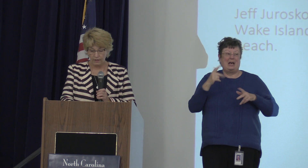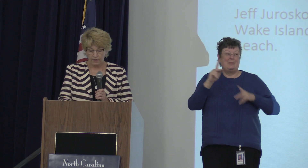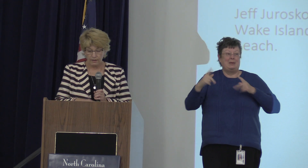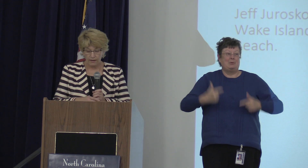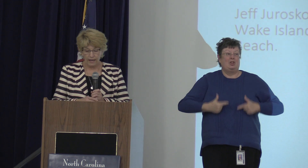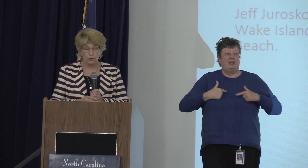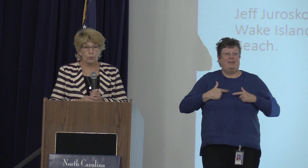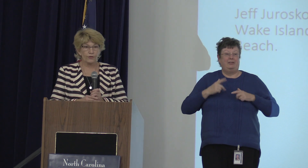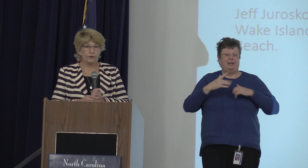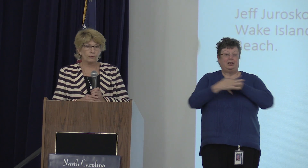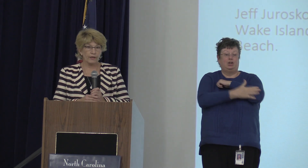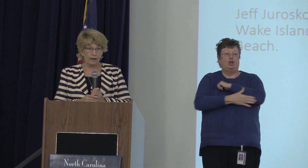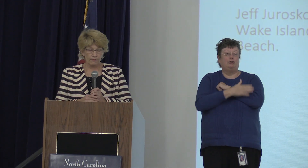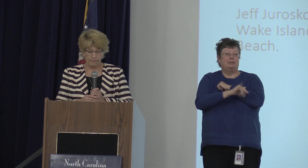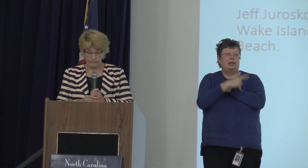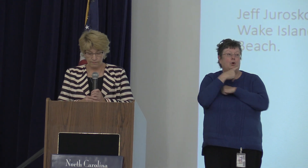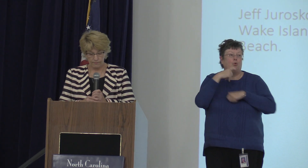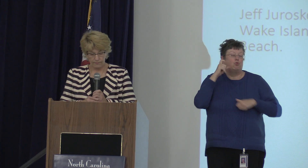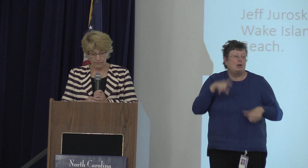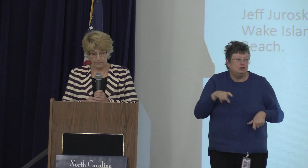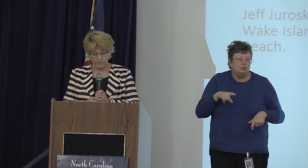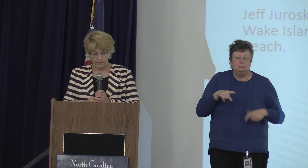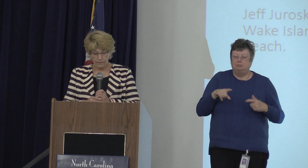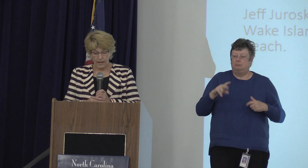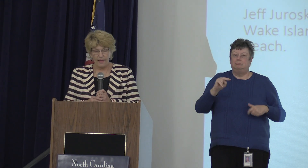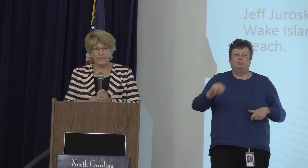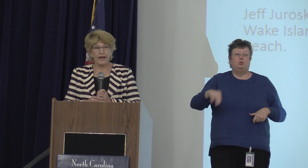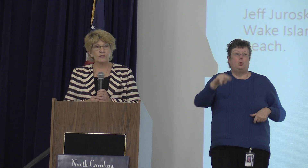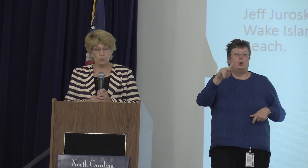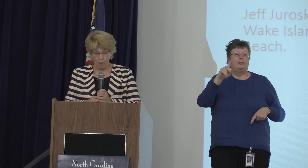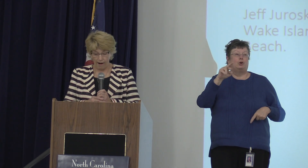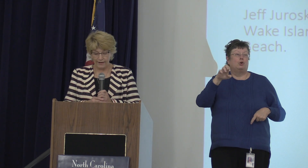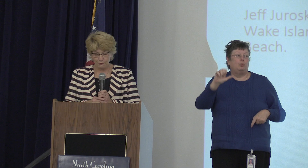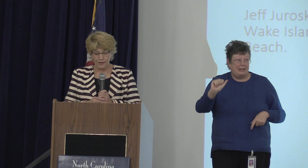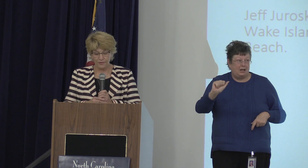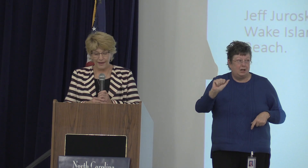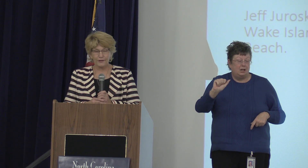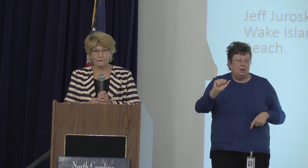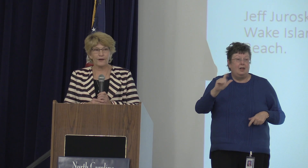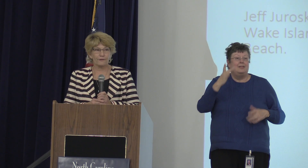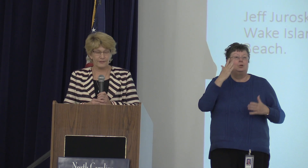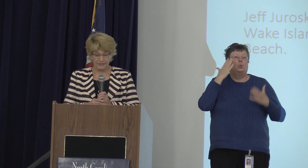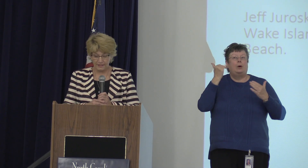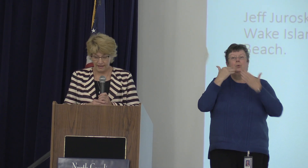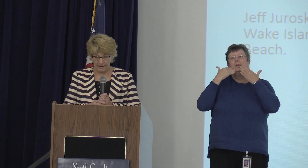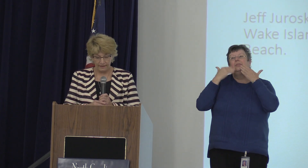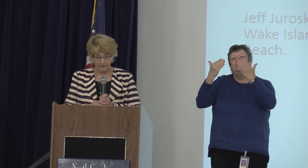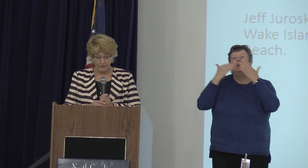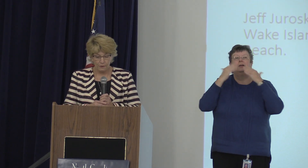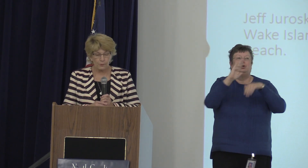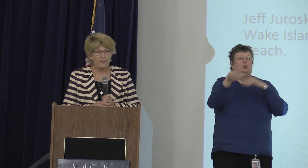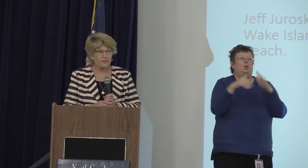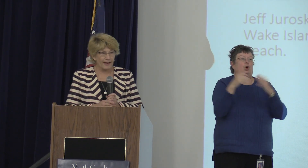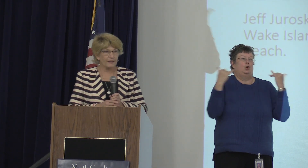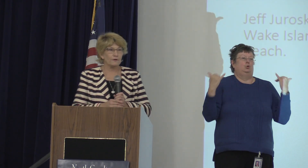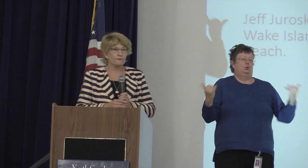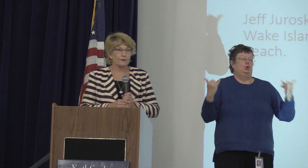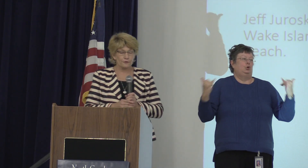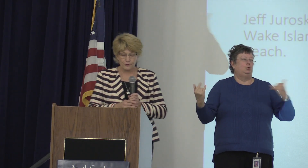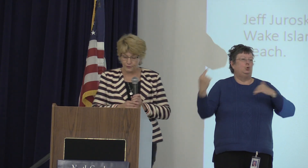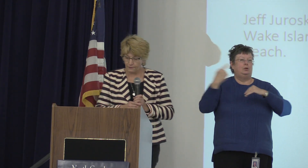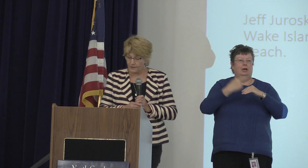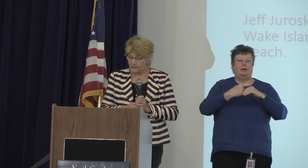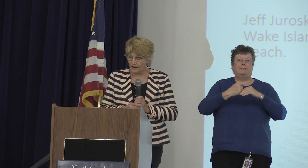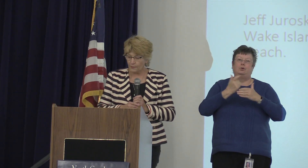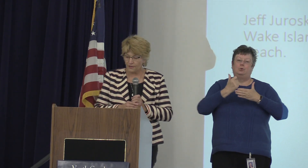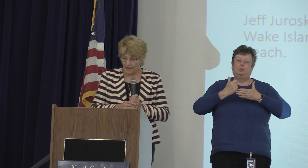Russia and North Korea. And that is why we thank you, veterans, today. We thank you for